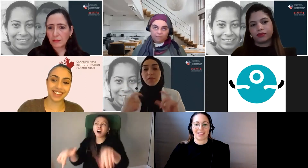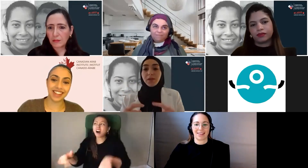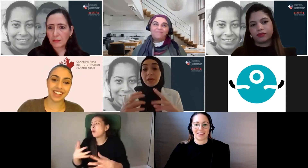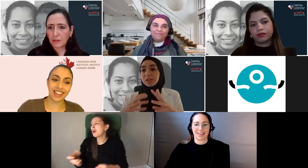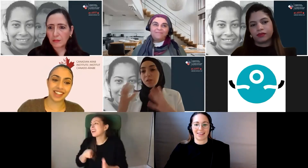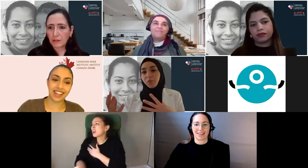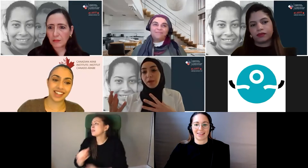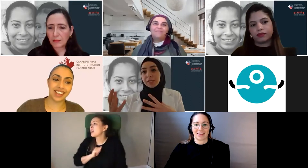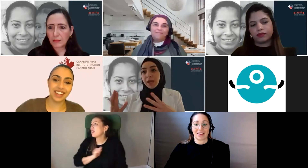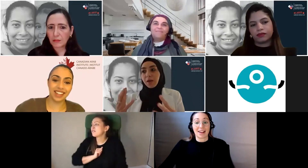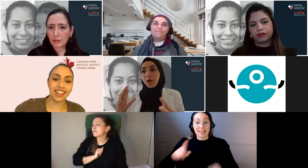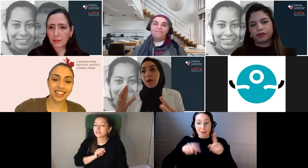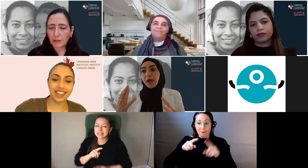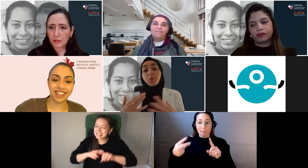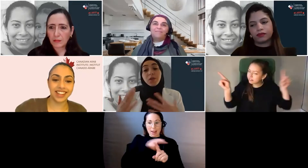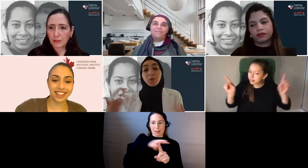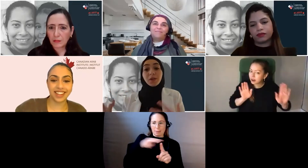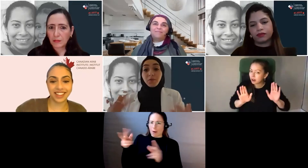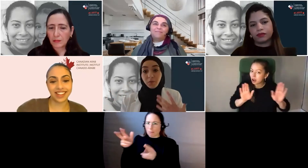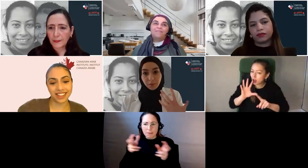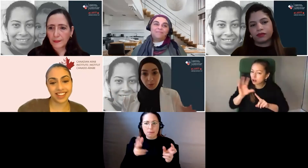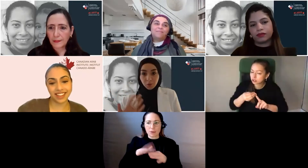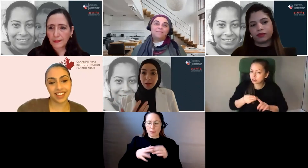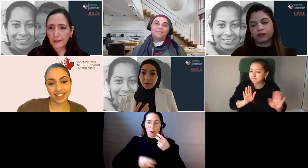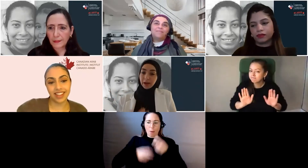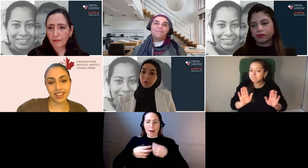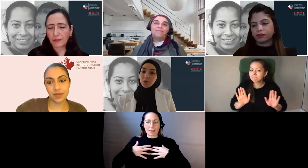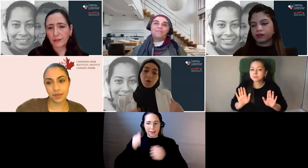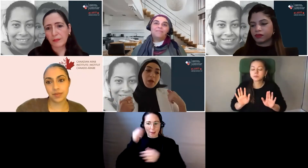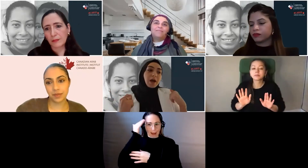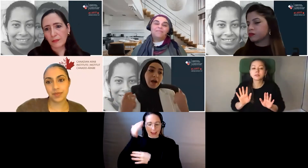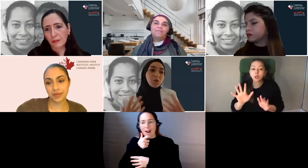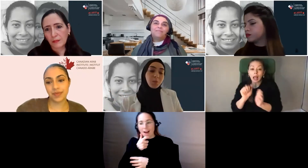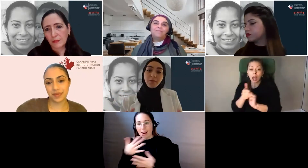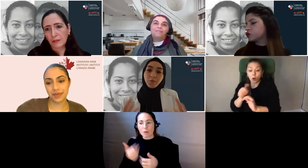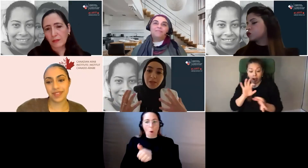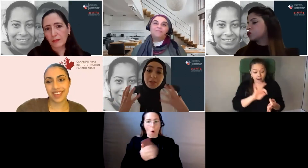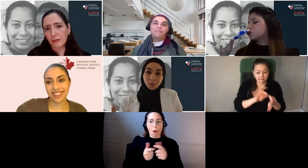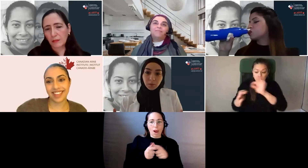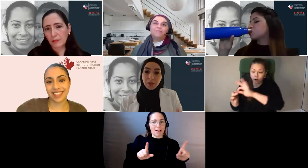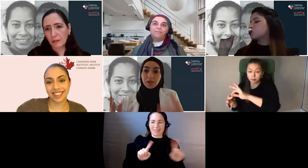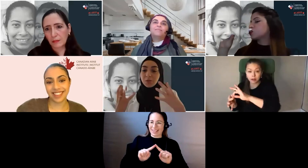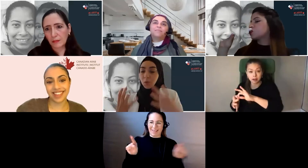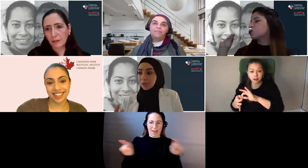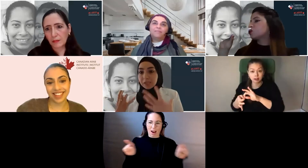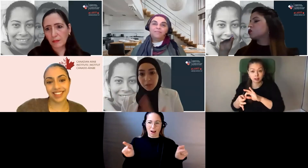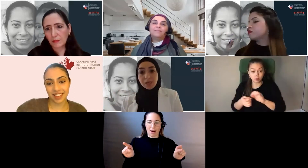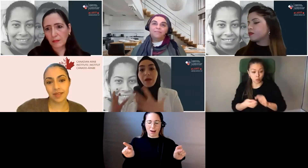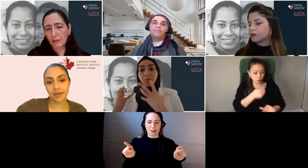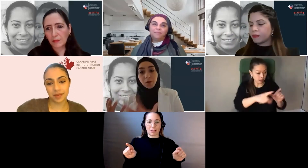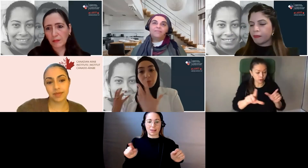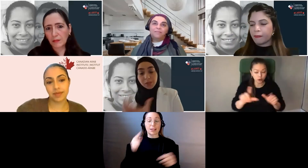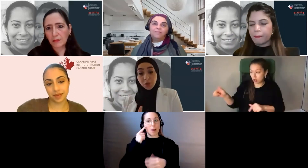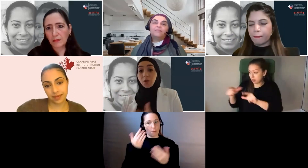the feeling, it's different. And we interpret it different from language to another language. So I do believe we need both. We need more accessibility